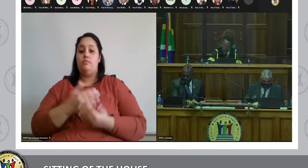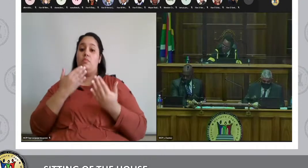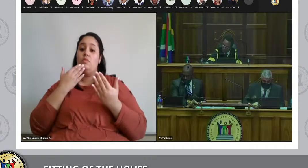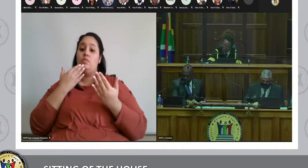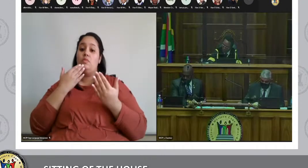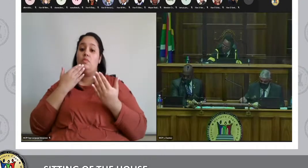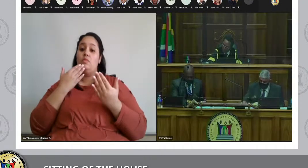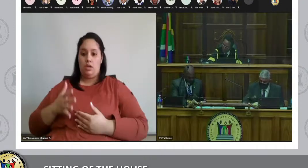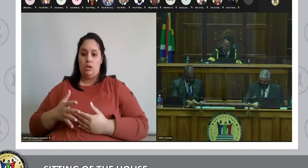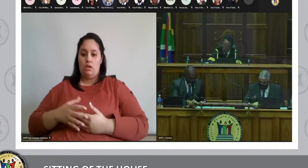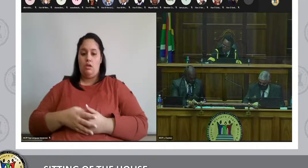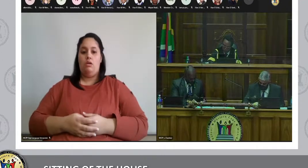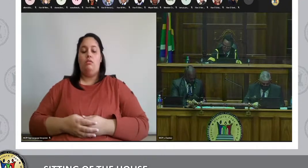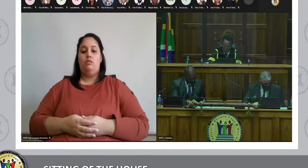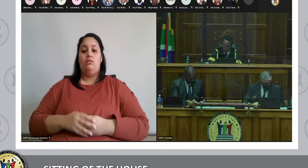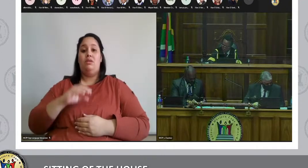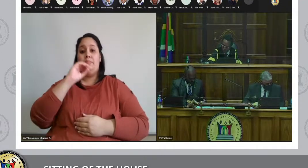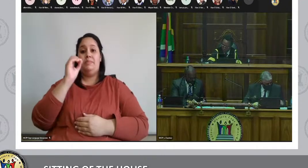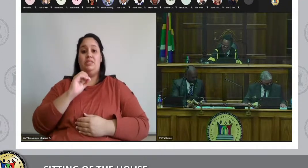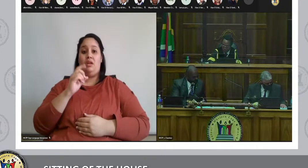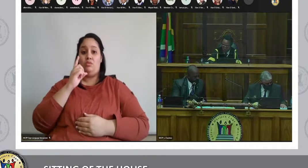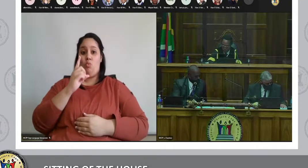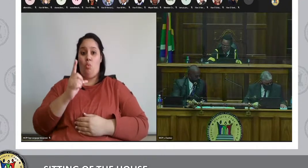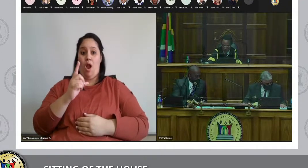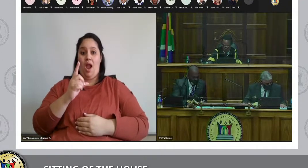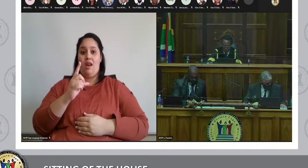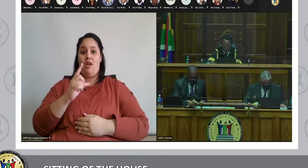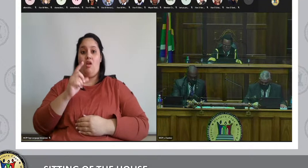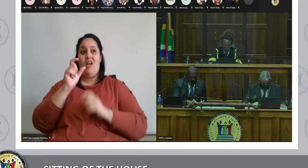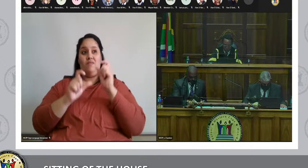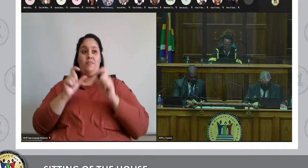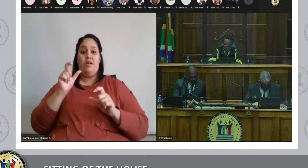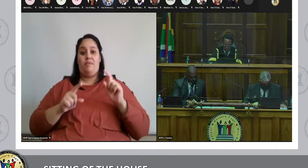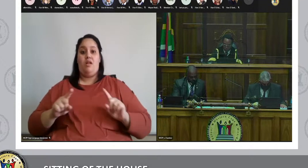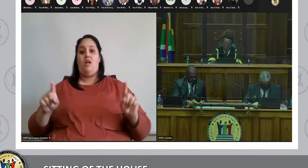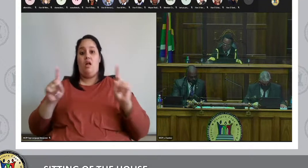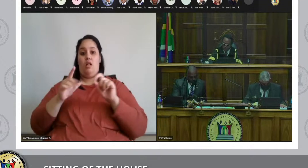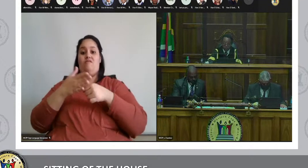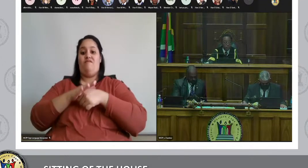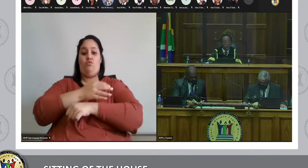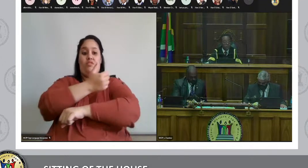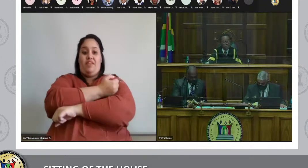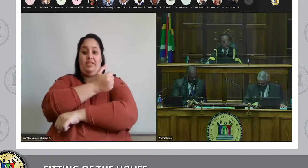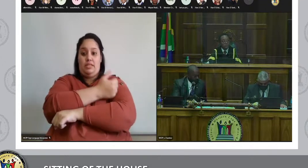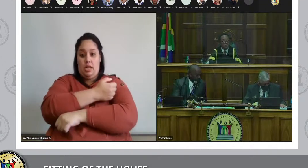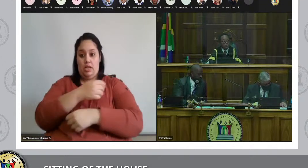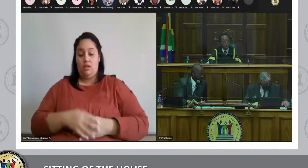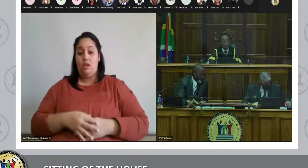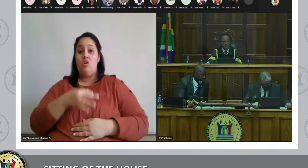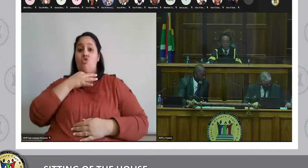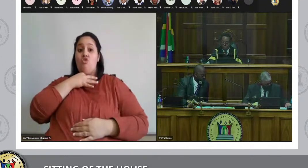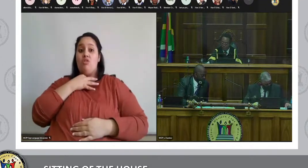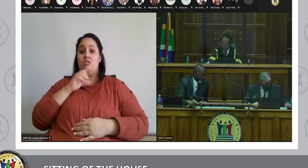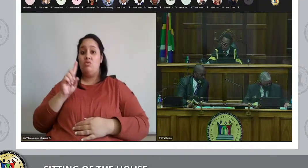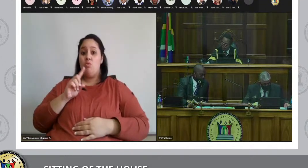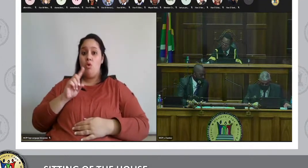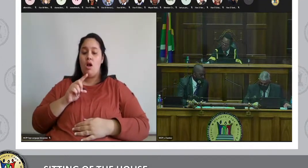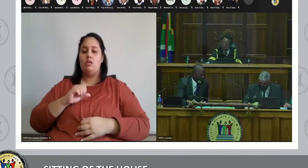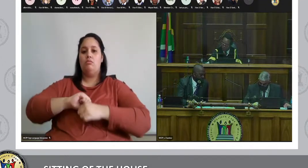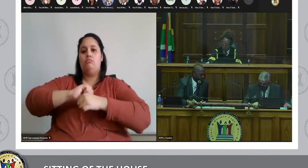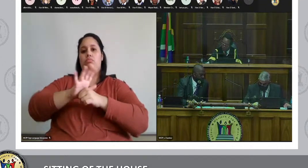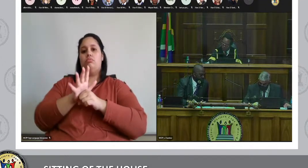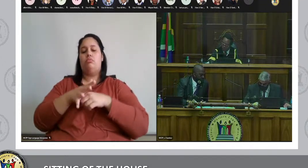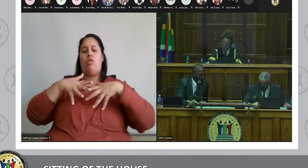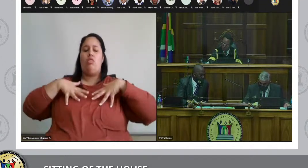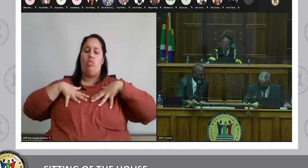Speaker, with only 1% of our population fully vaccinated, our biggest risk right now is pandemic fatigue.